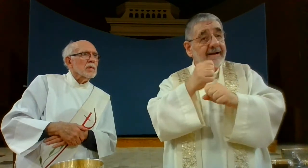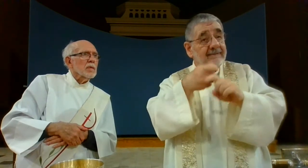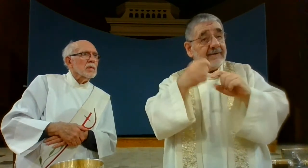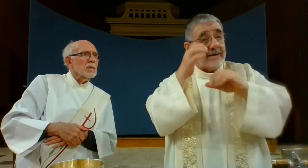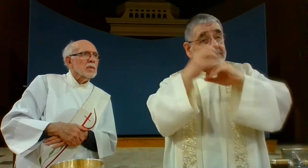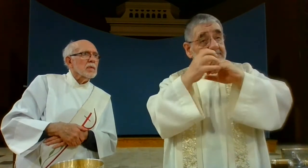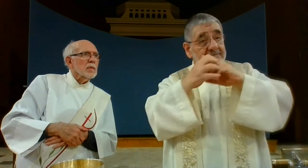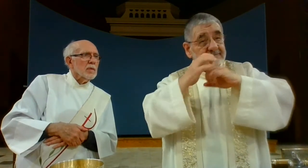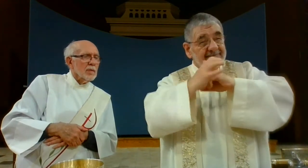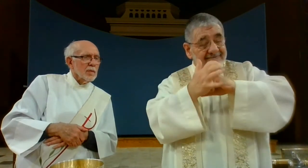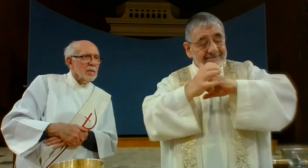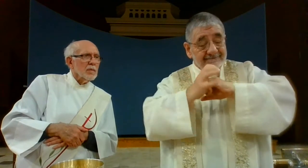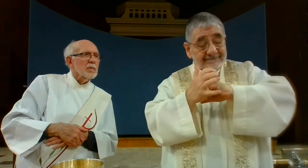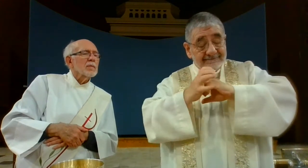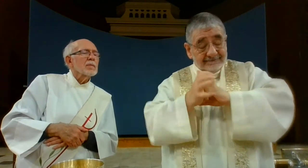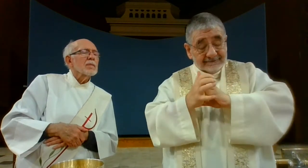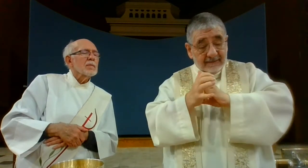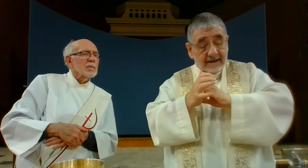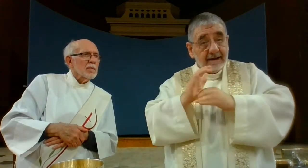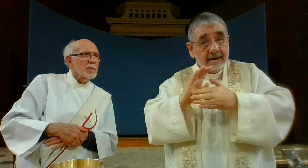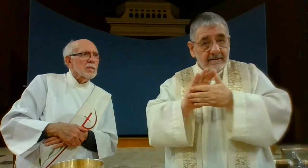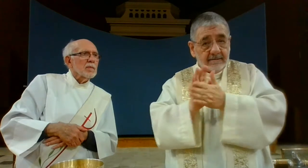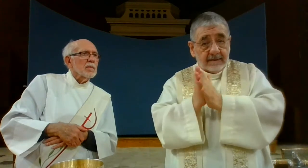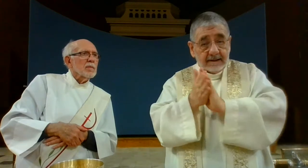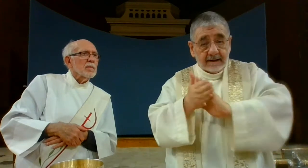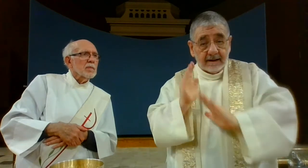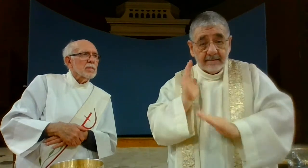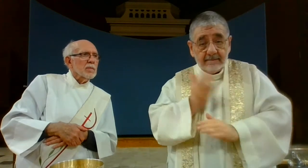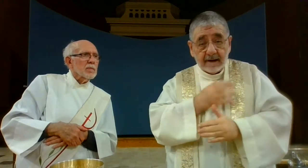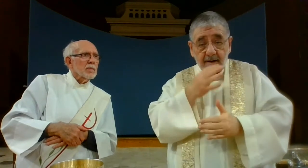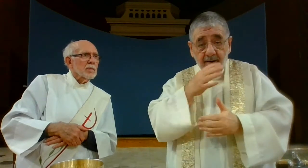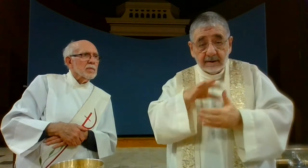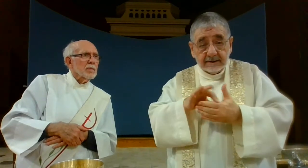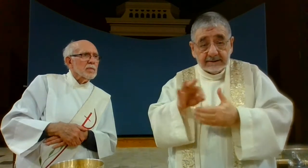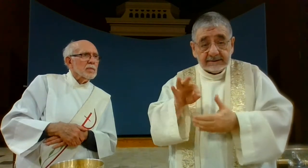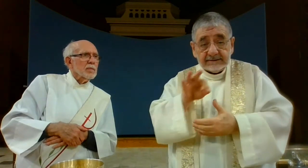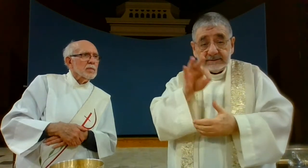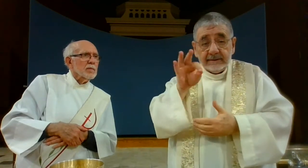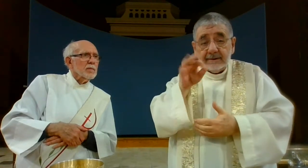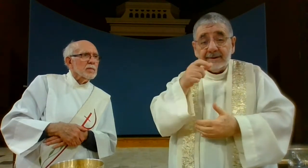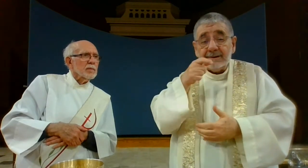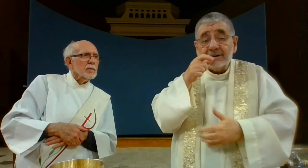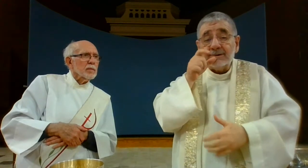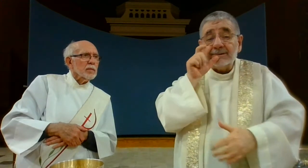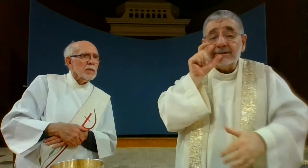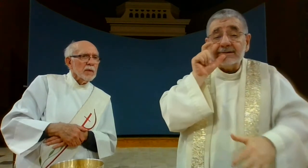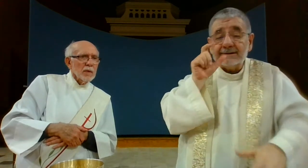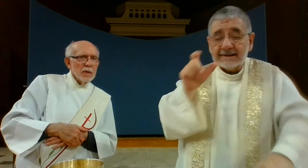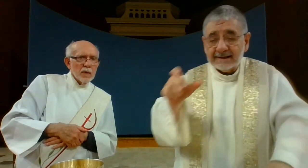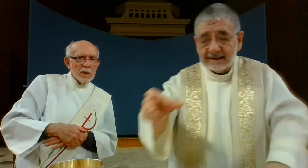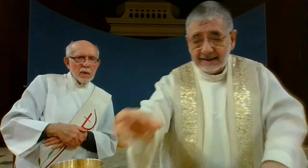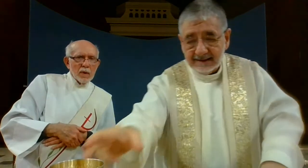Fruit of the vine and work of human hands, it will become our spiritual drink.